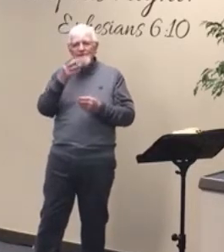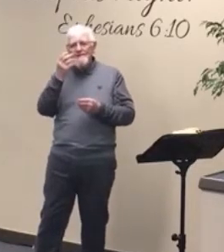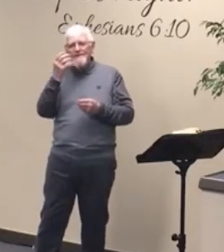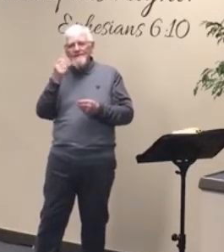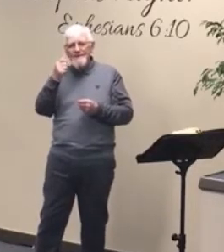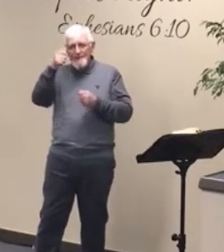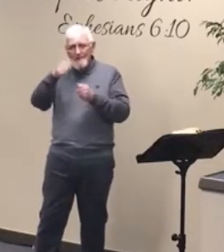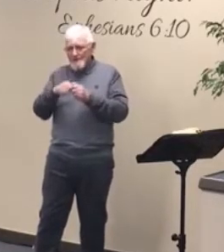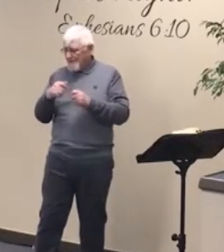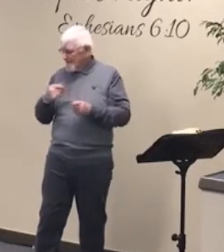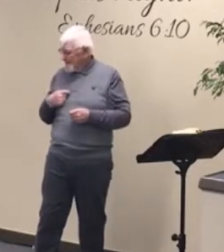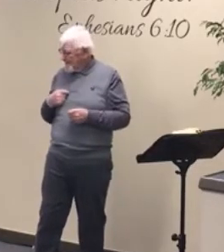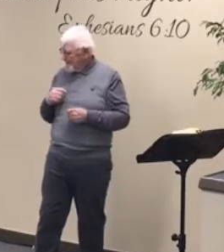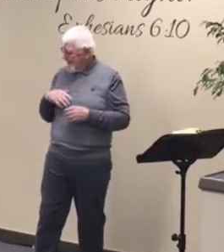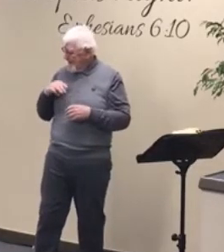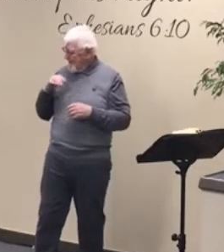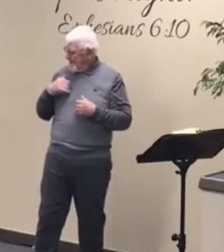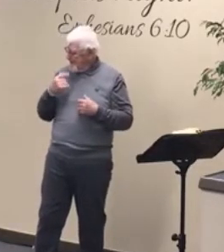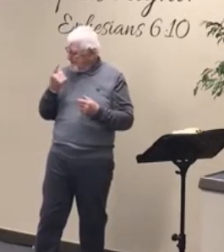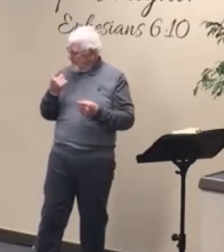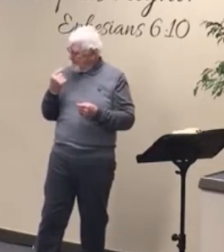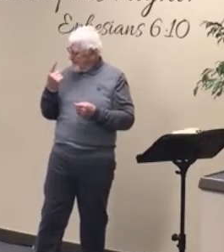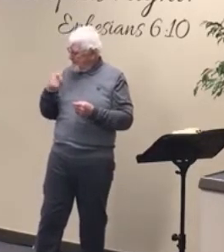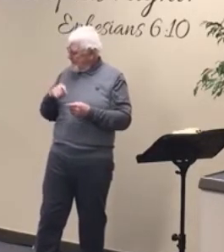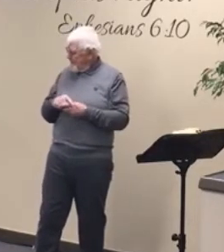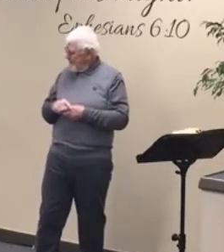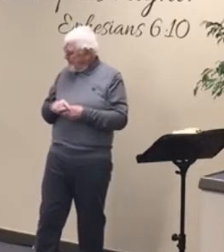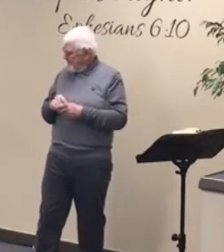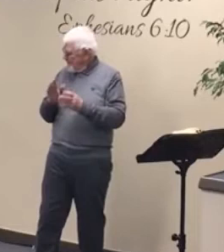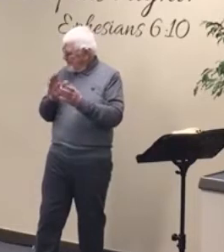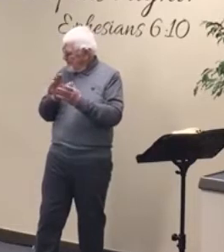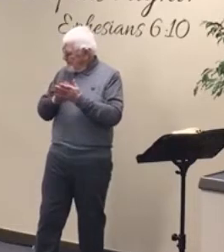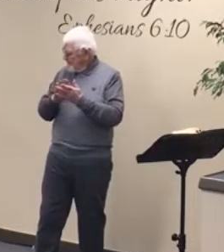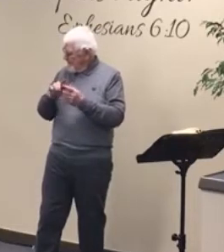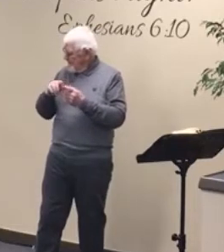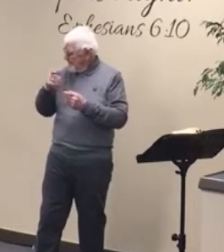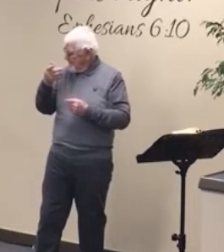I have one for you. Just a matter of fact, it's crazy you would ask.